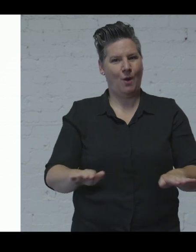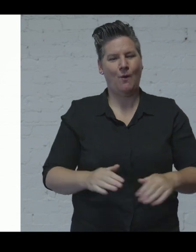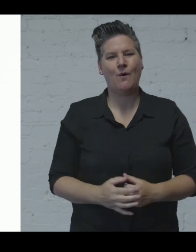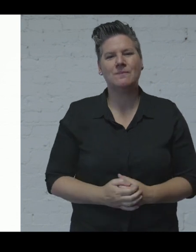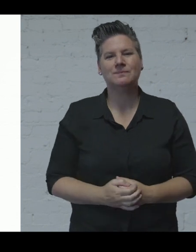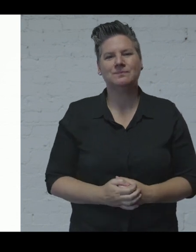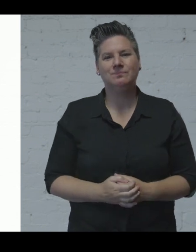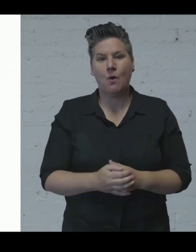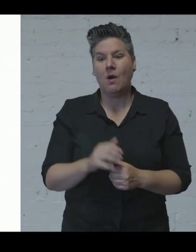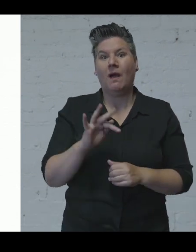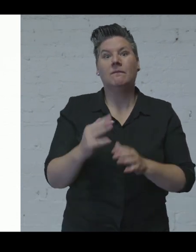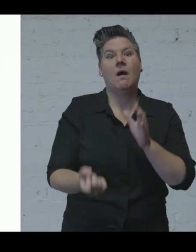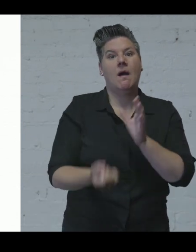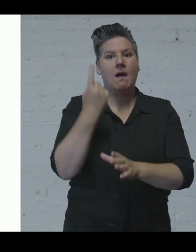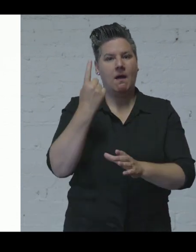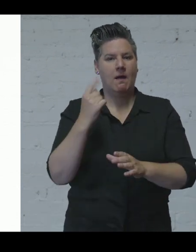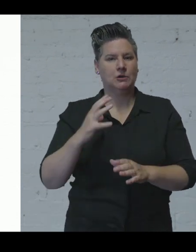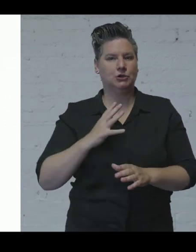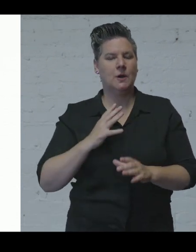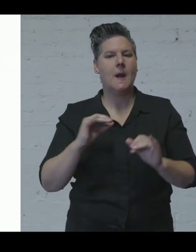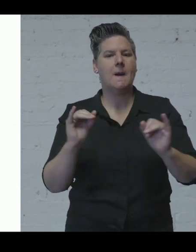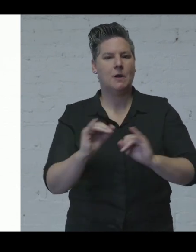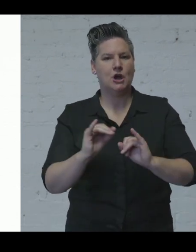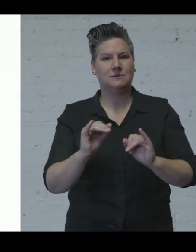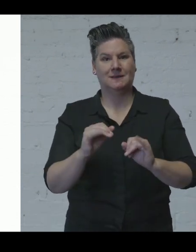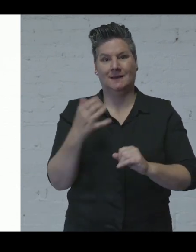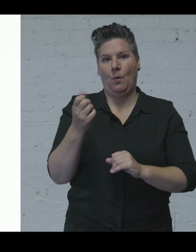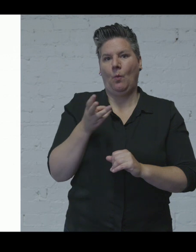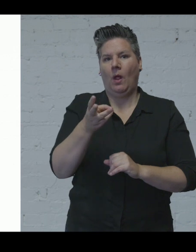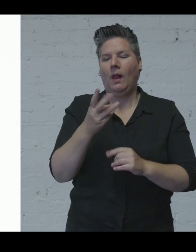In case of an emergency, a warning sound and an announcement will be made.